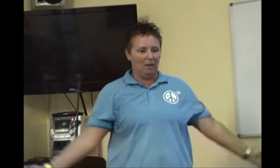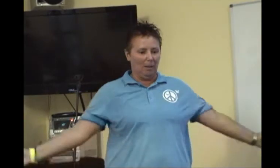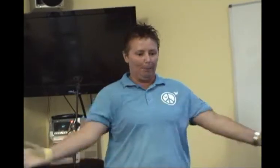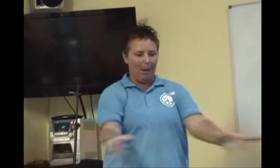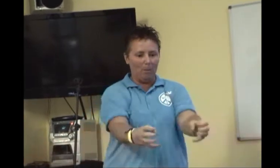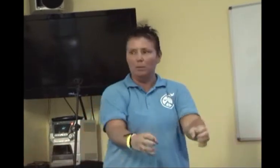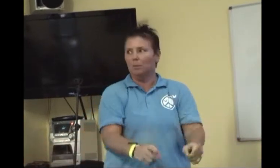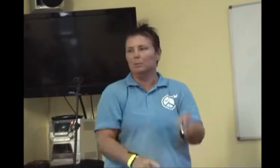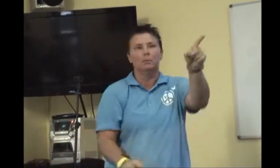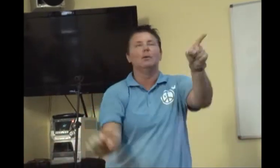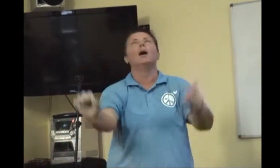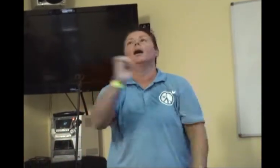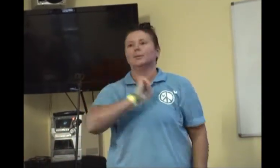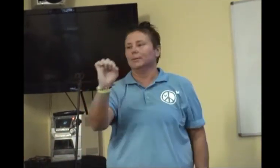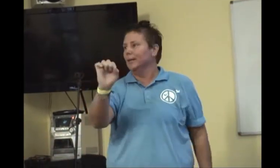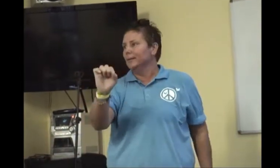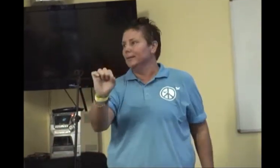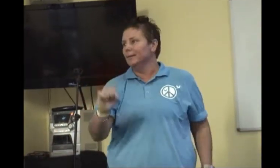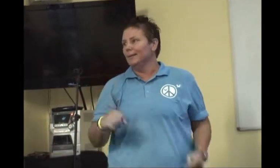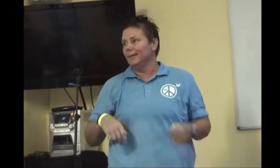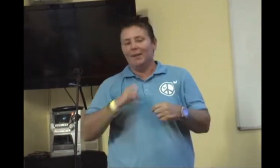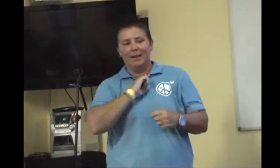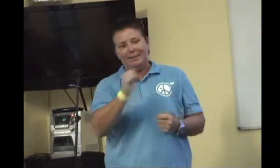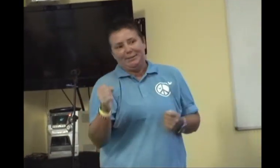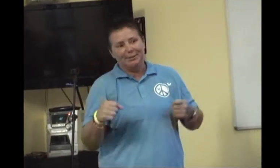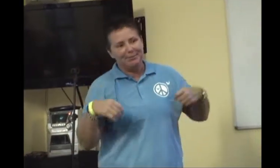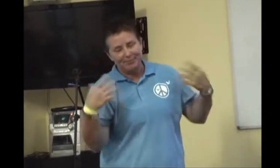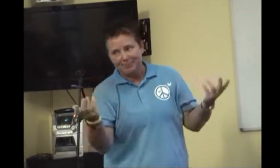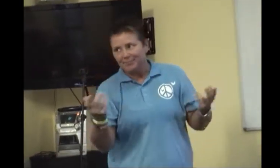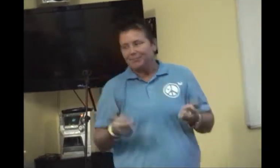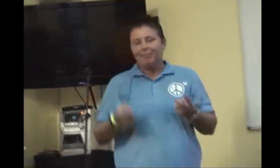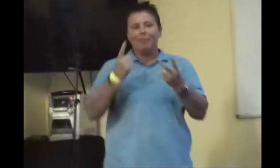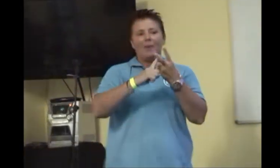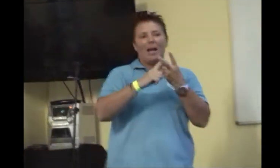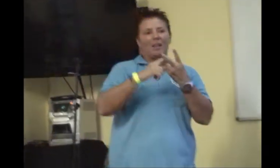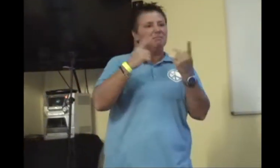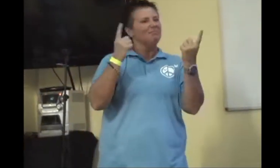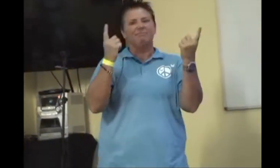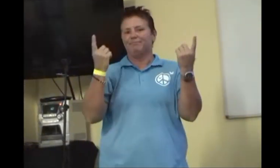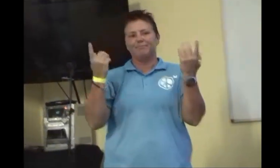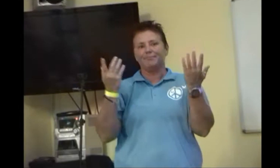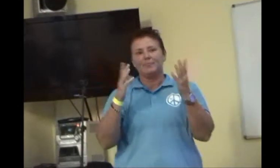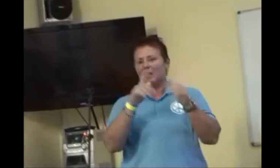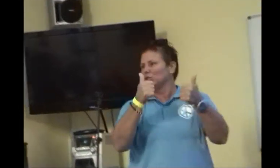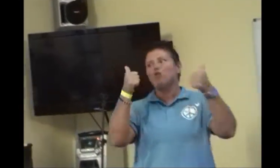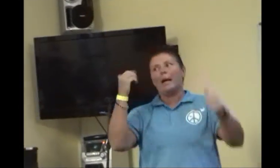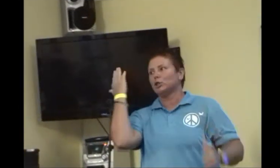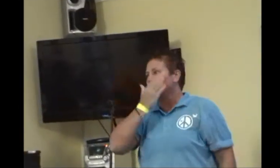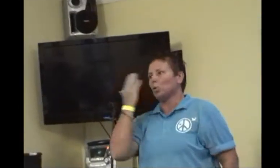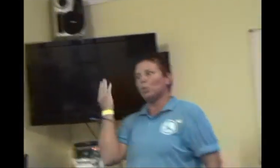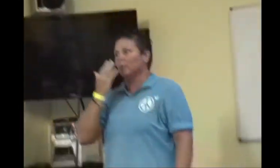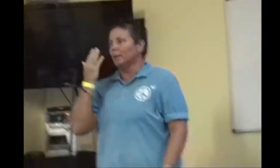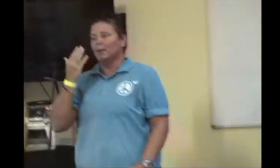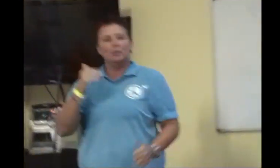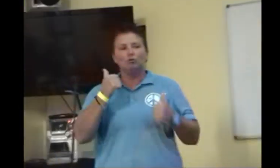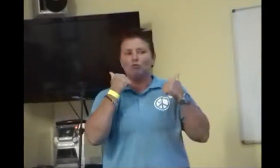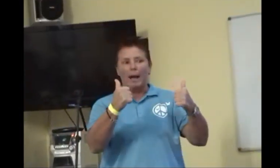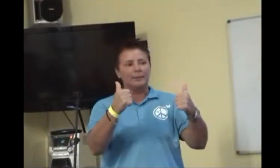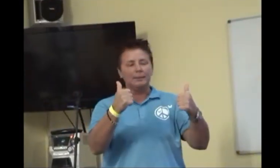bed, and they'd get such a fright because I'd be underneath the bed while they were making it, and then I'd give them a fright. So it was a great school, which